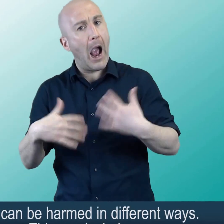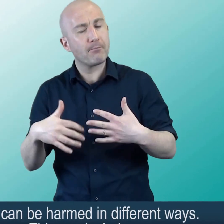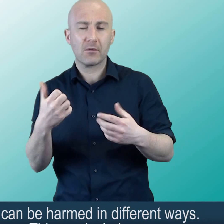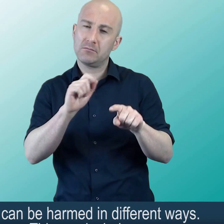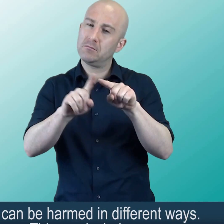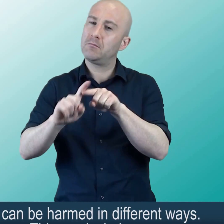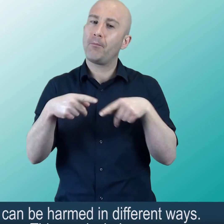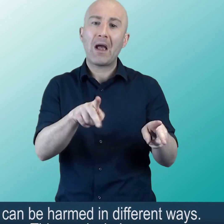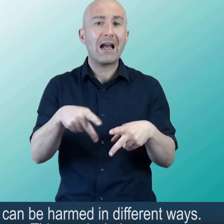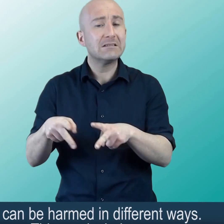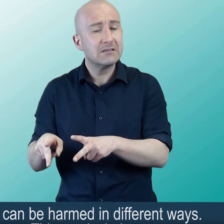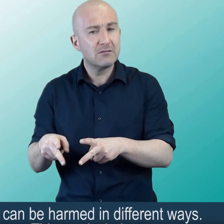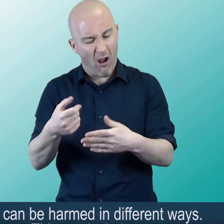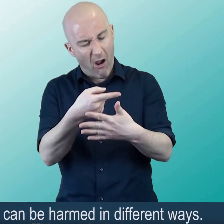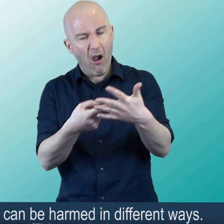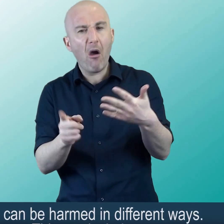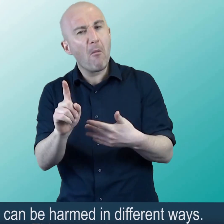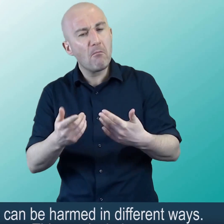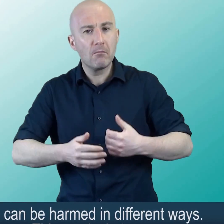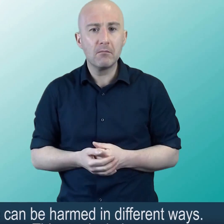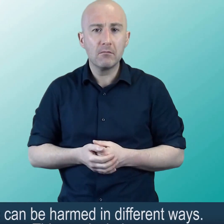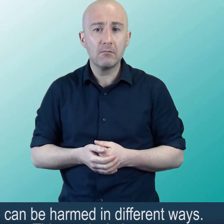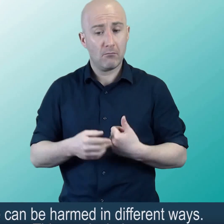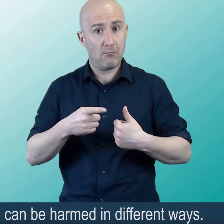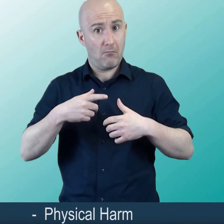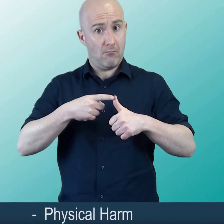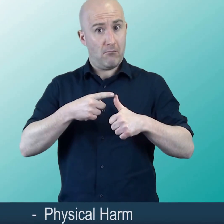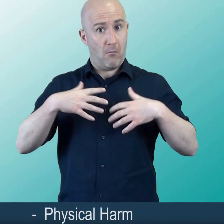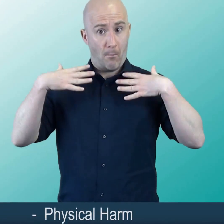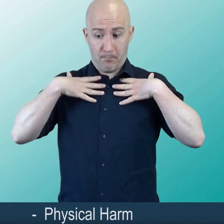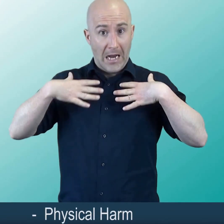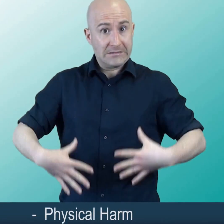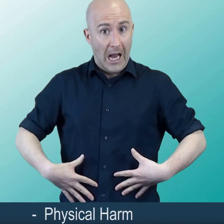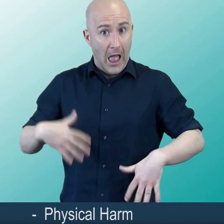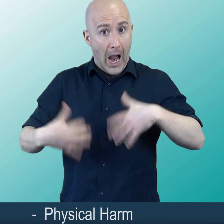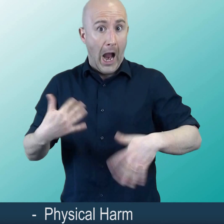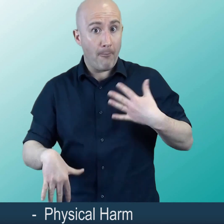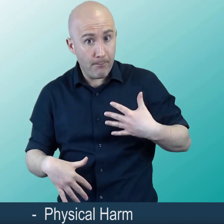People can be harmed in different ways. This can include physical harm,